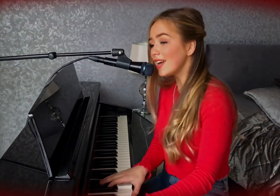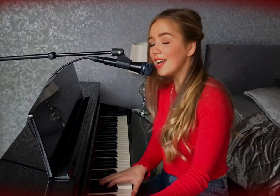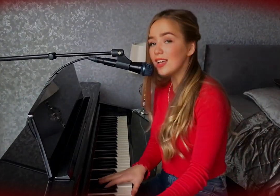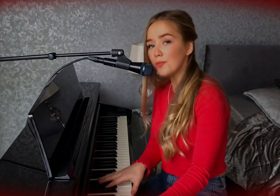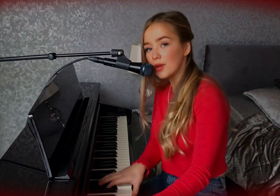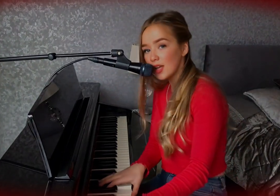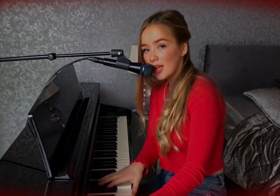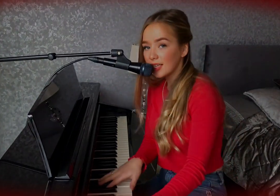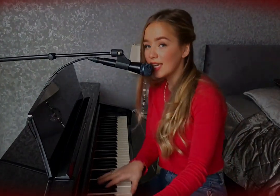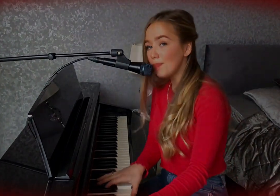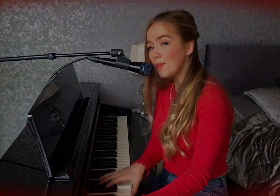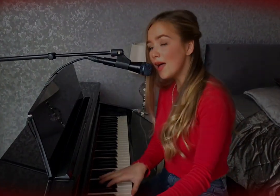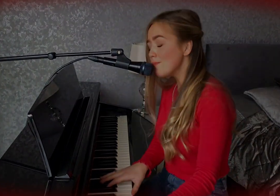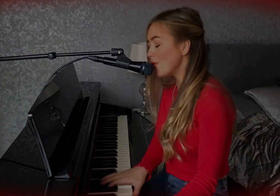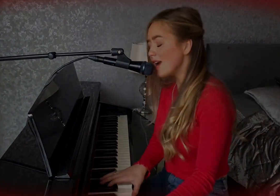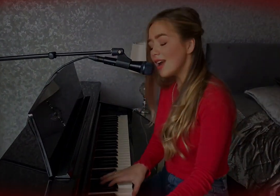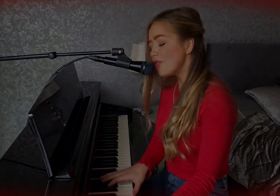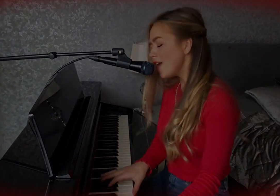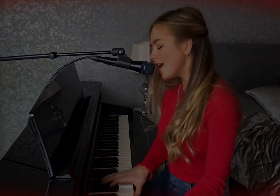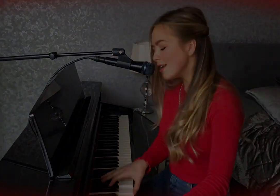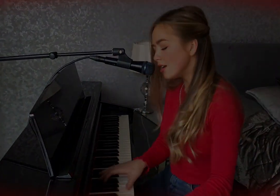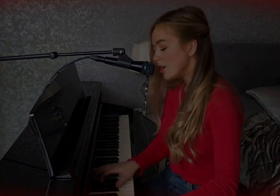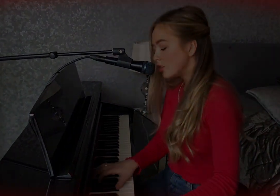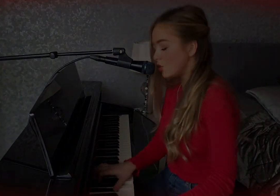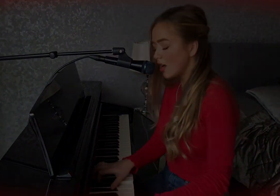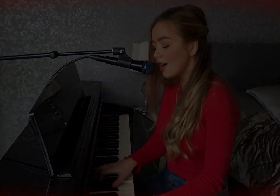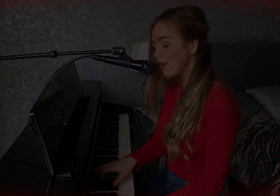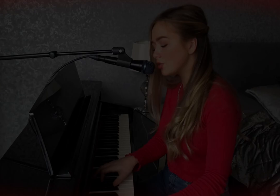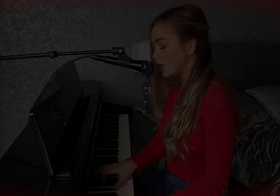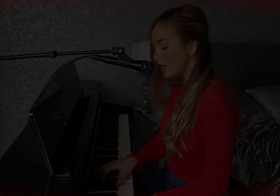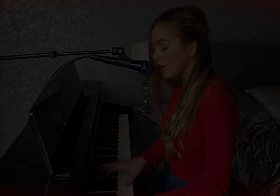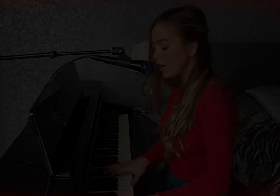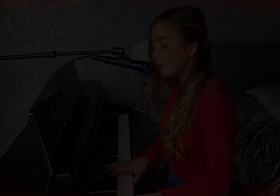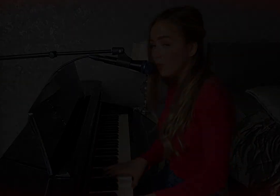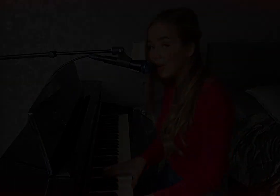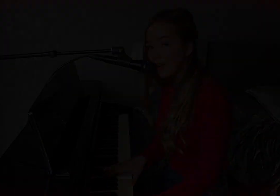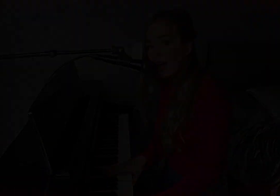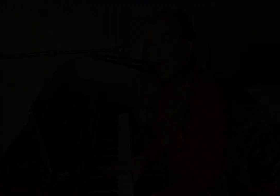keep, keep on breathing. Just keep breathing.